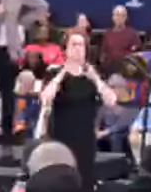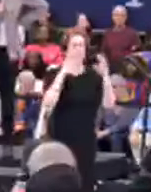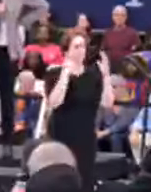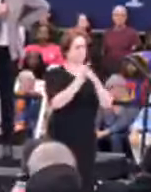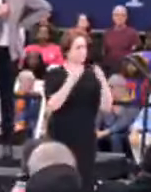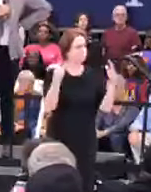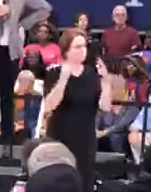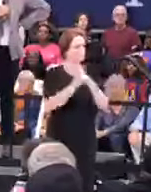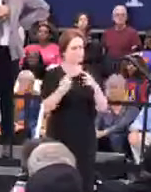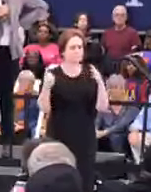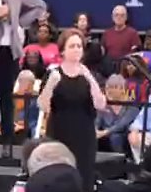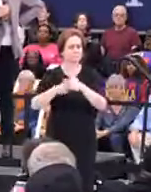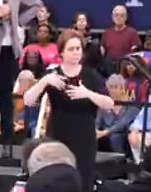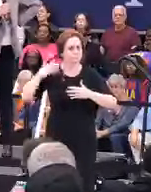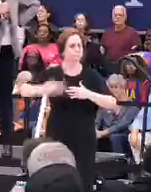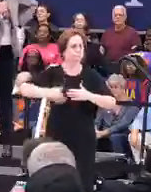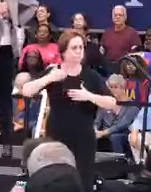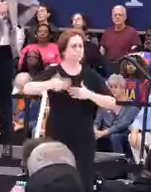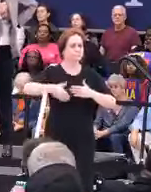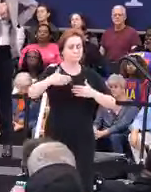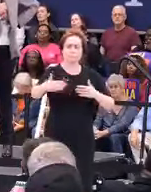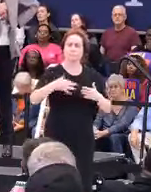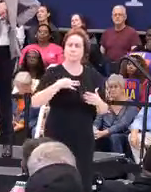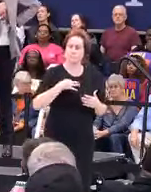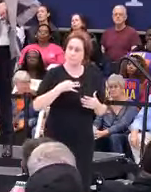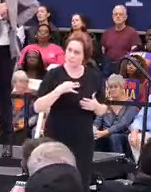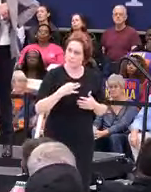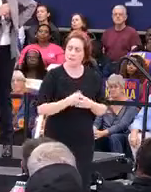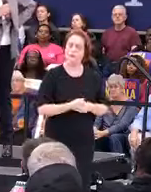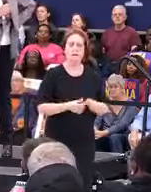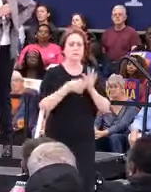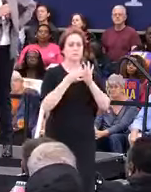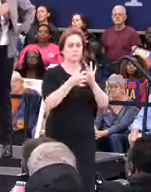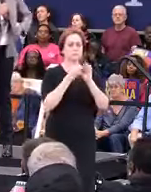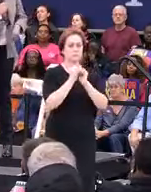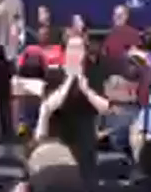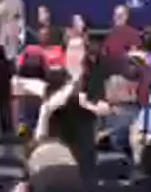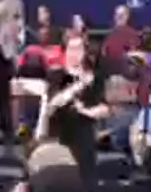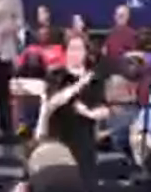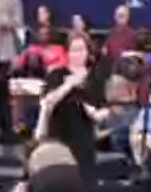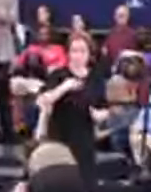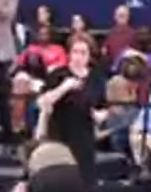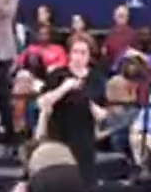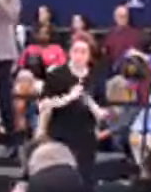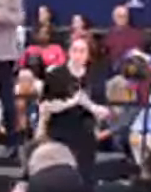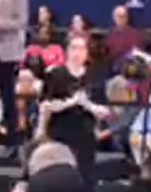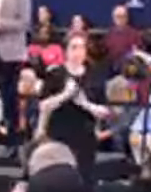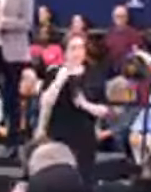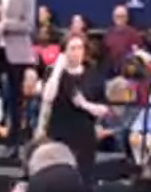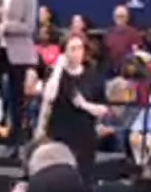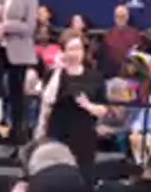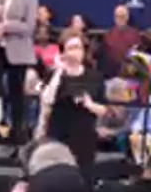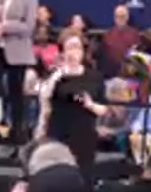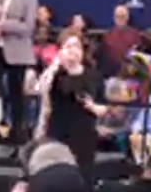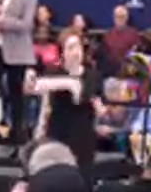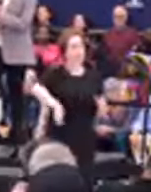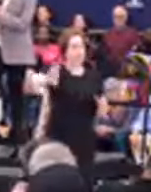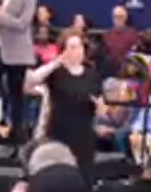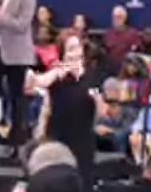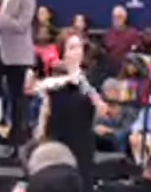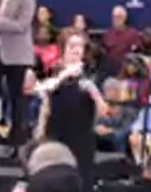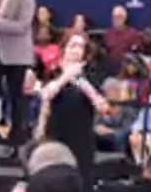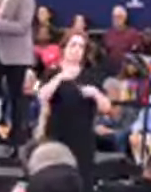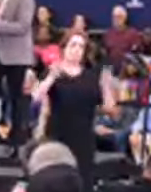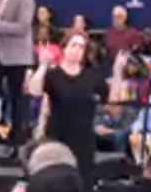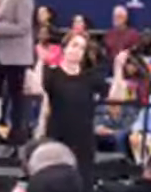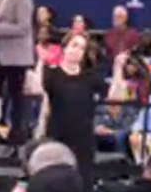emerging over the course of the campaign, and it's been brought up in connection with our campaign. And I think of it as kind of the elephant in the room, but really